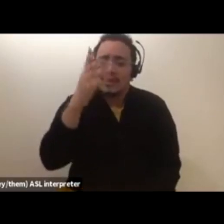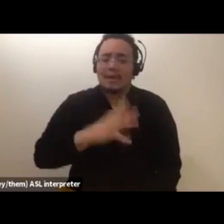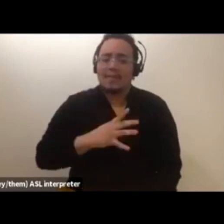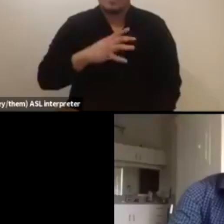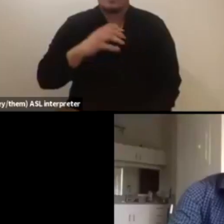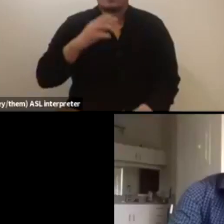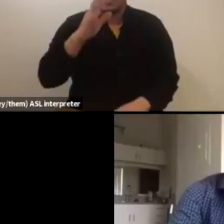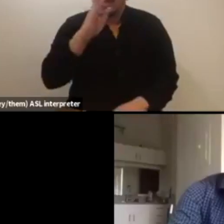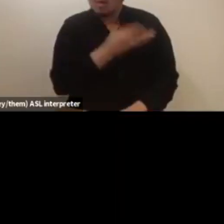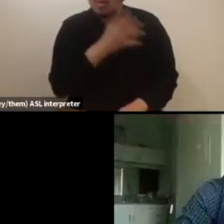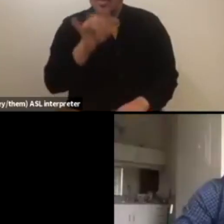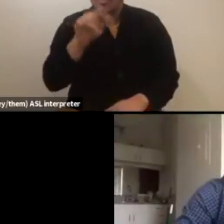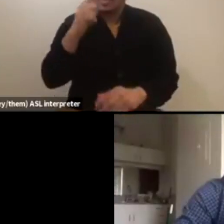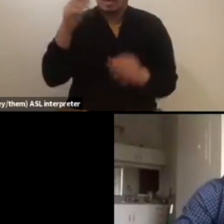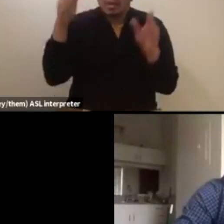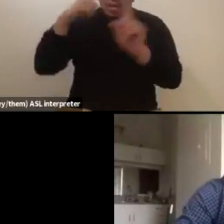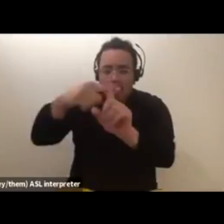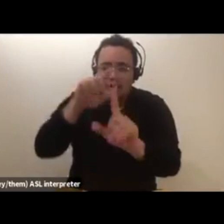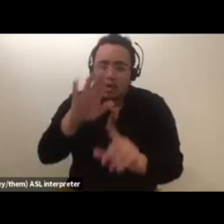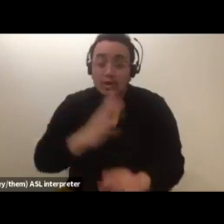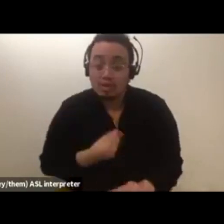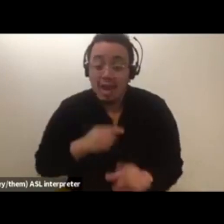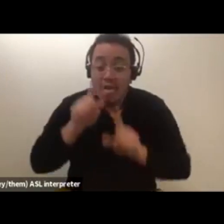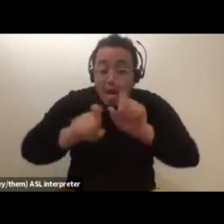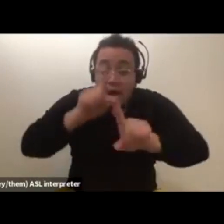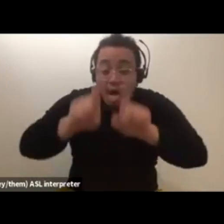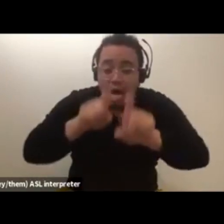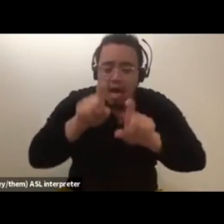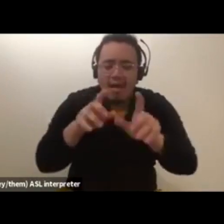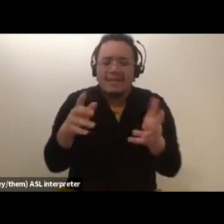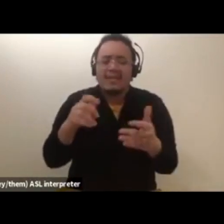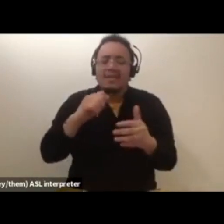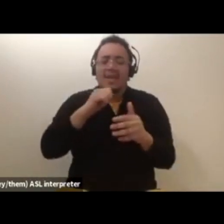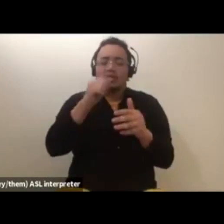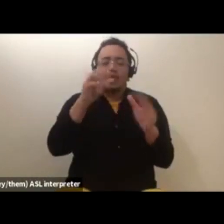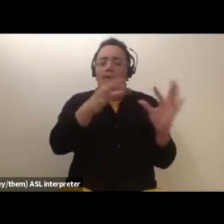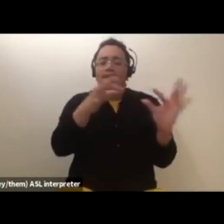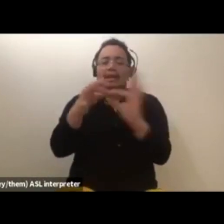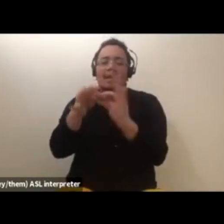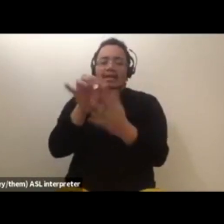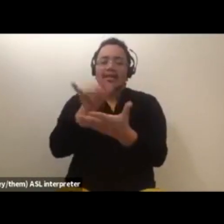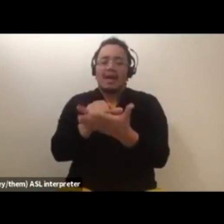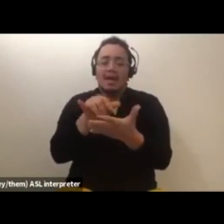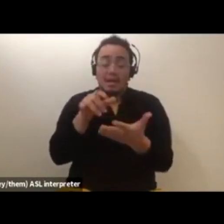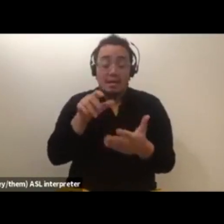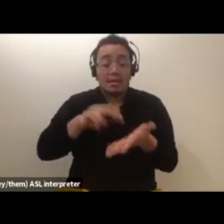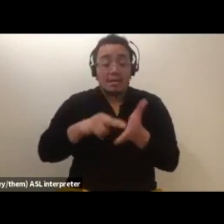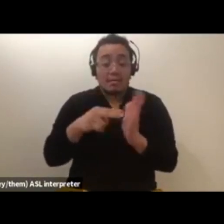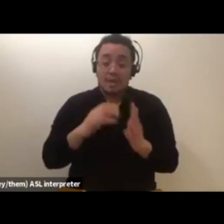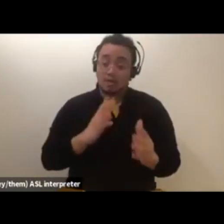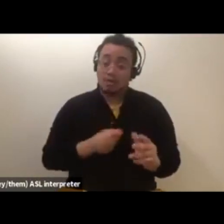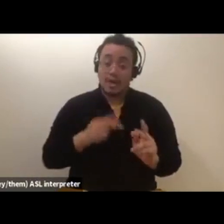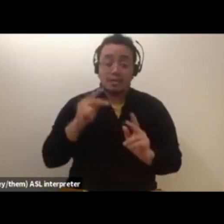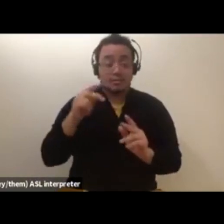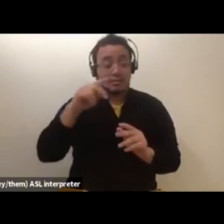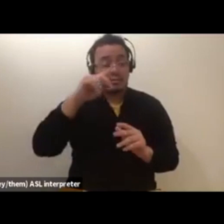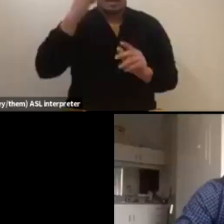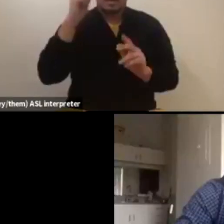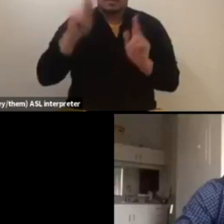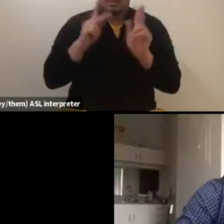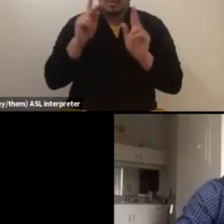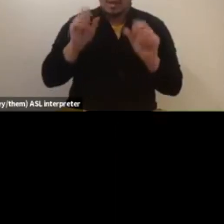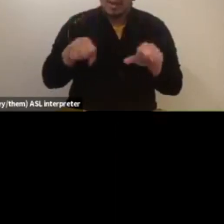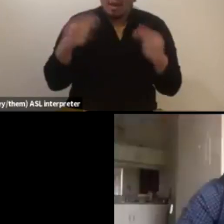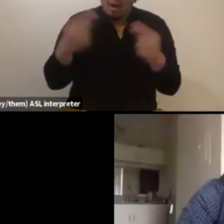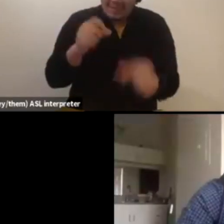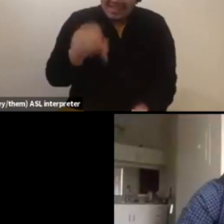transness and don't necessarily connect that to the violence against Black men at the hands of the state.